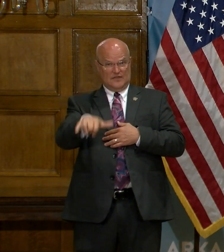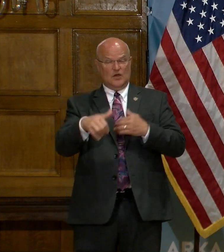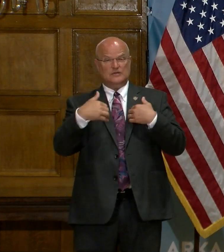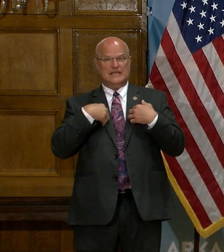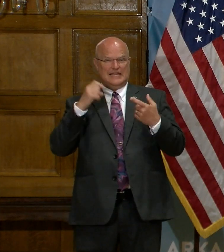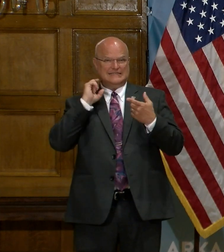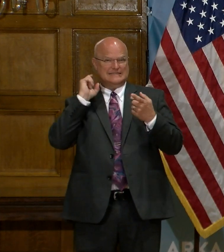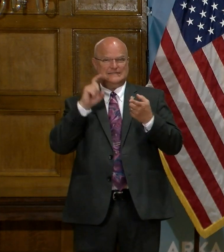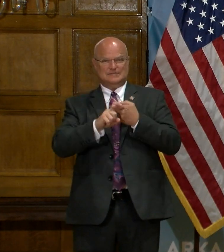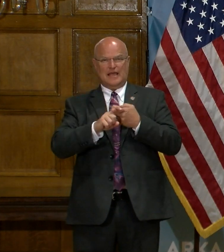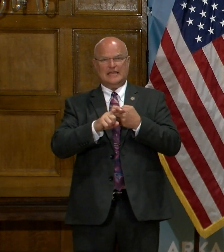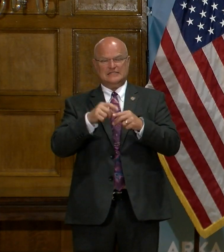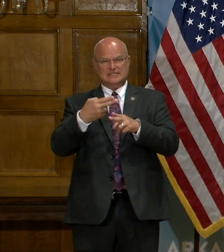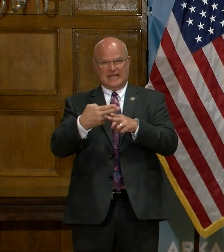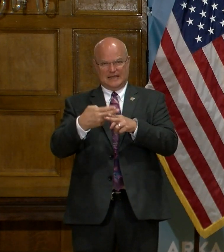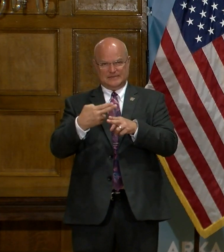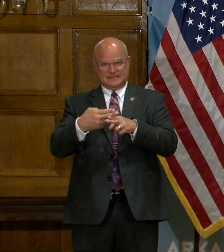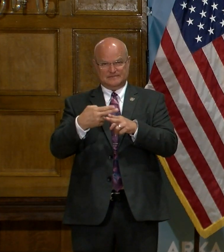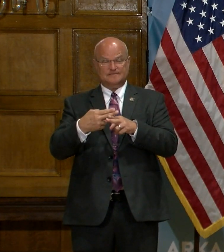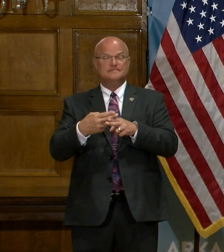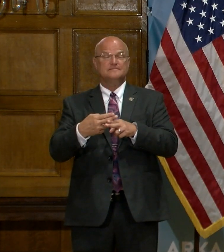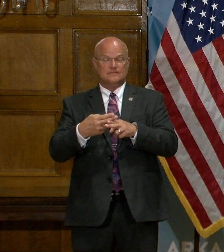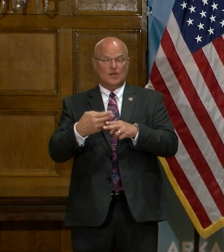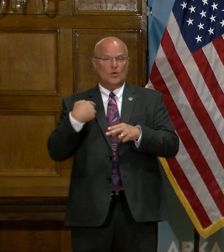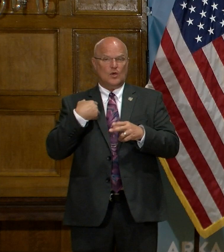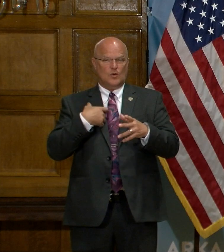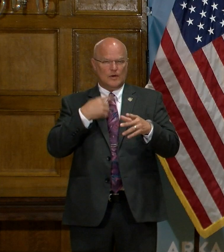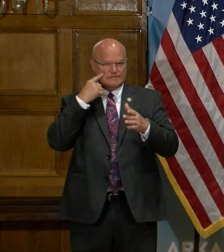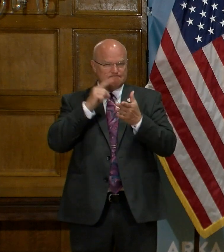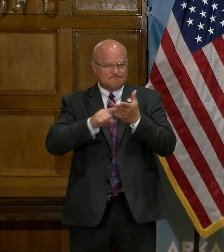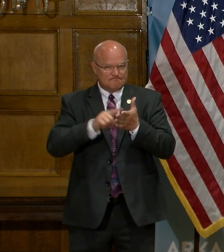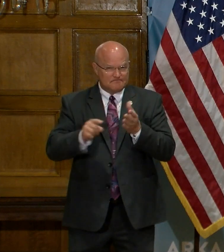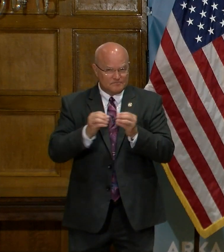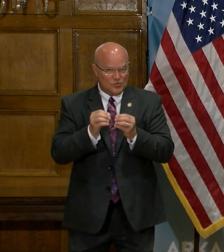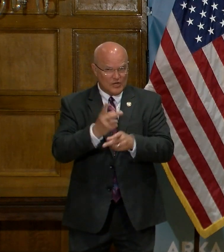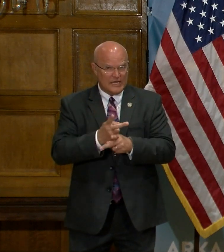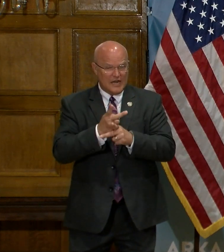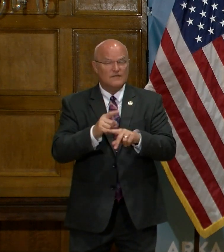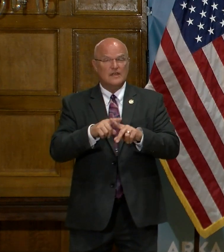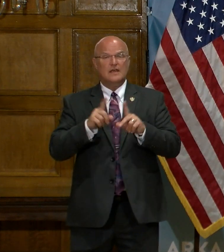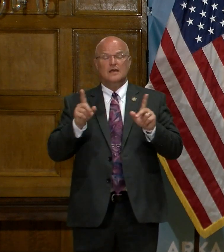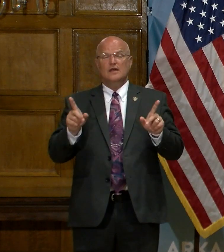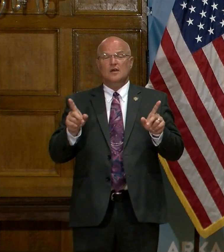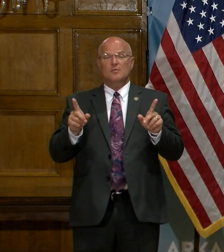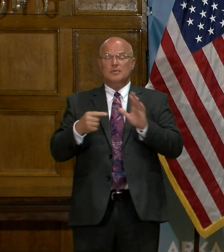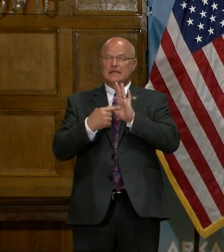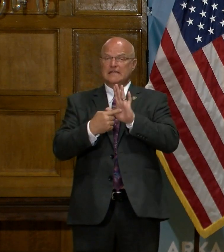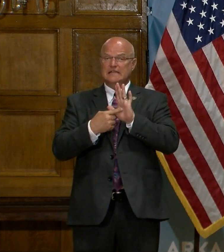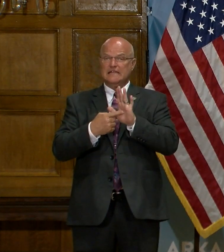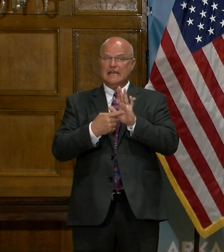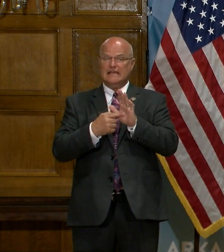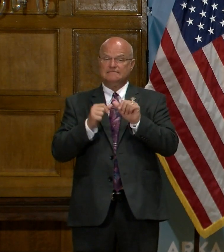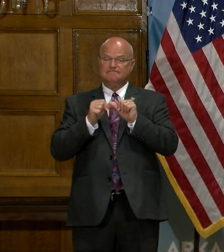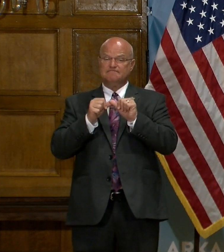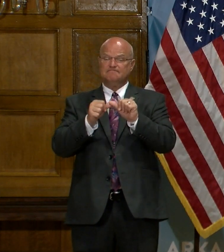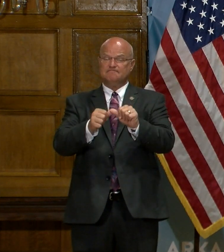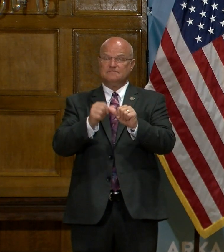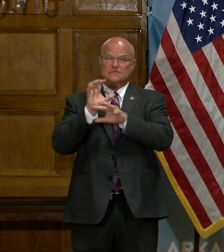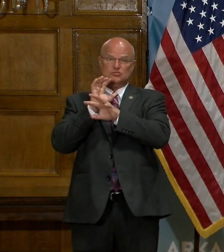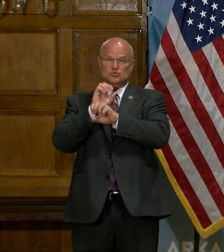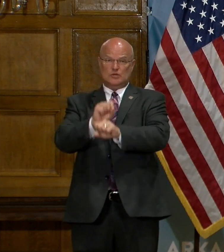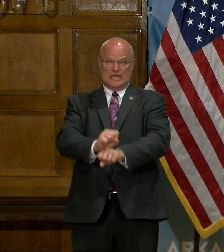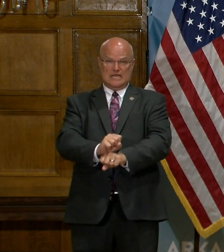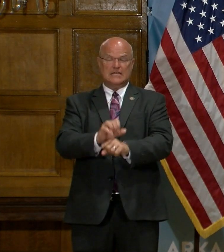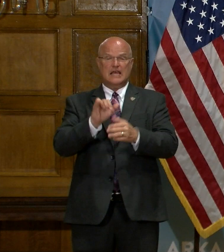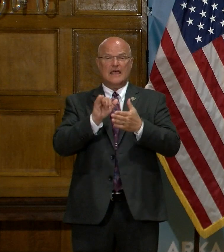had Spanish surnames. Now, we want to explore that more carefully, but it indicates a consistency and